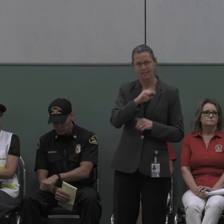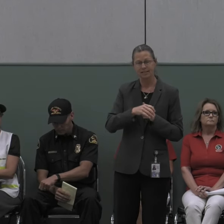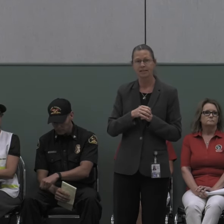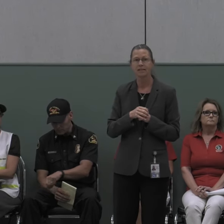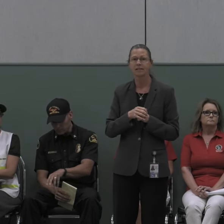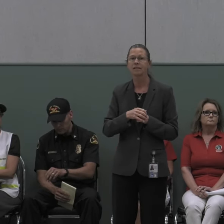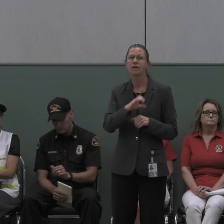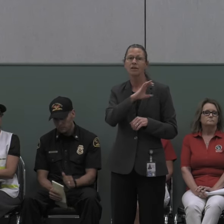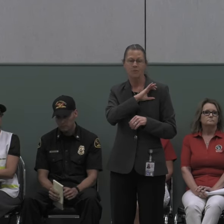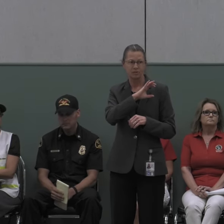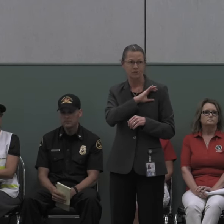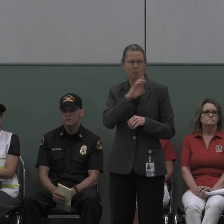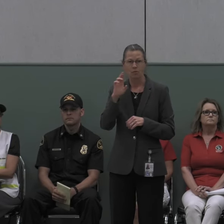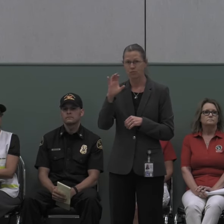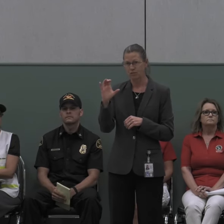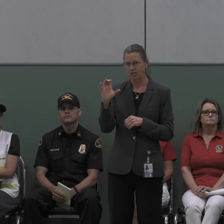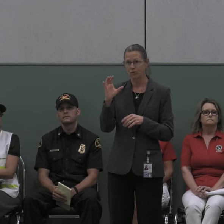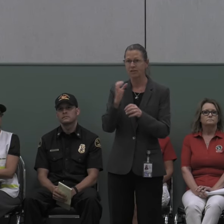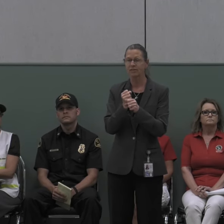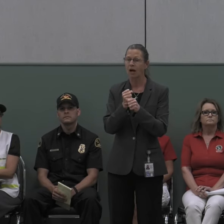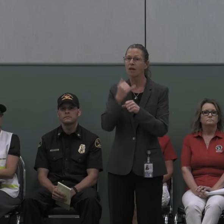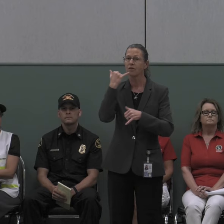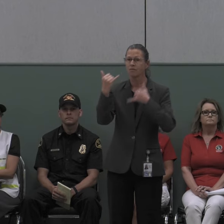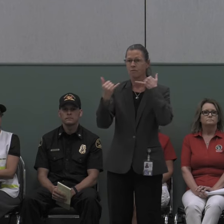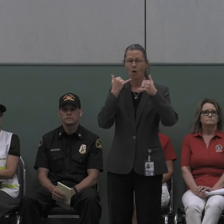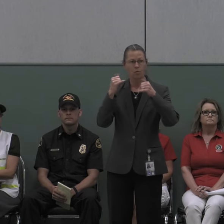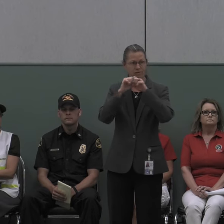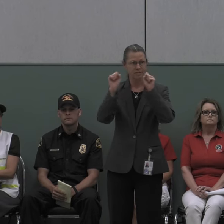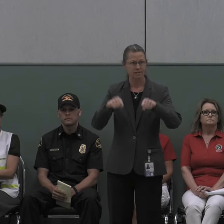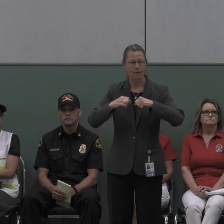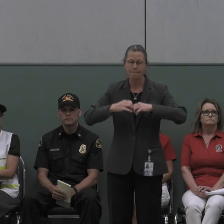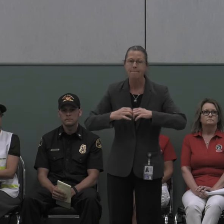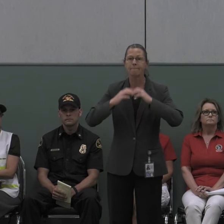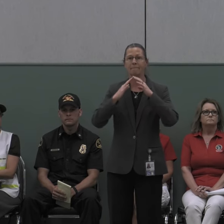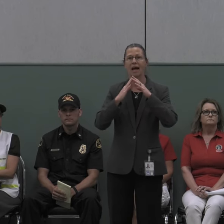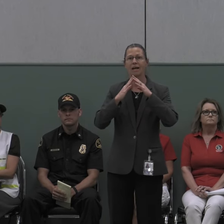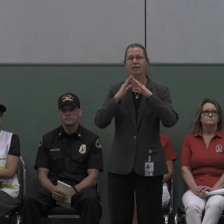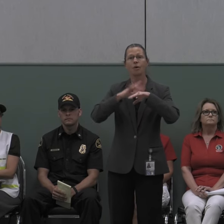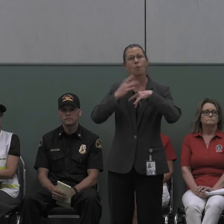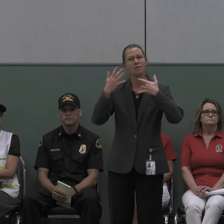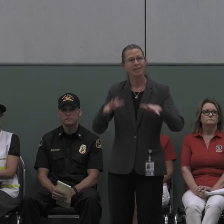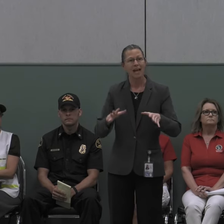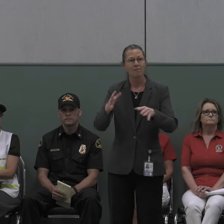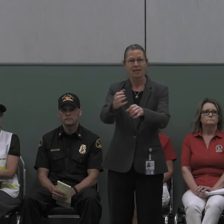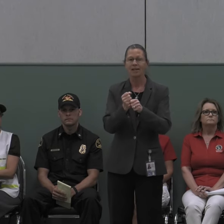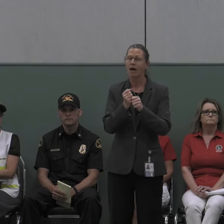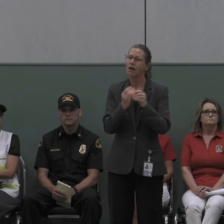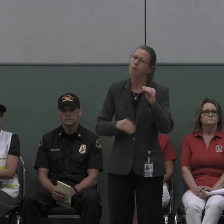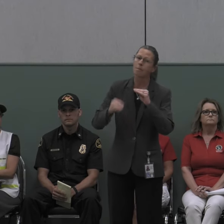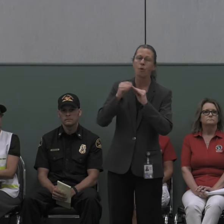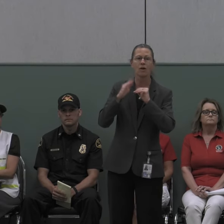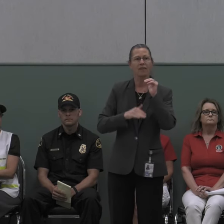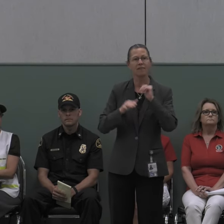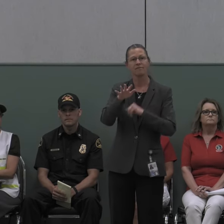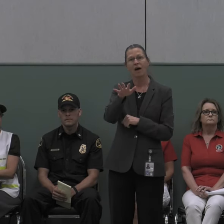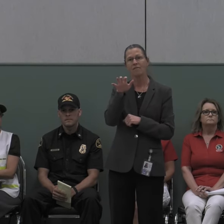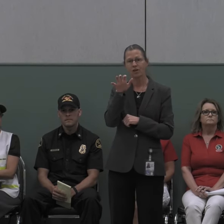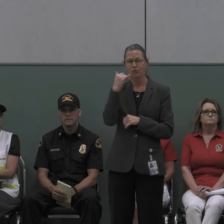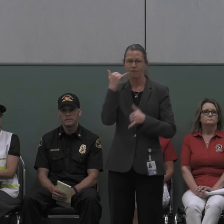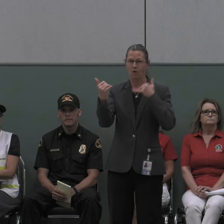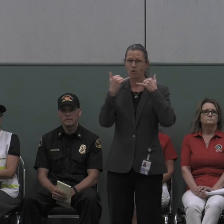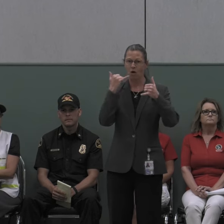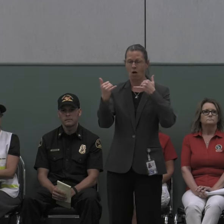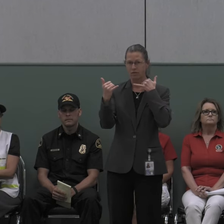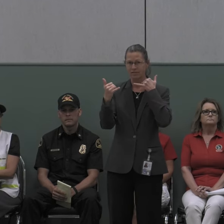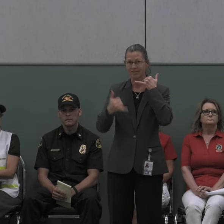their system back up. Once they received their system back up, they received over 500 calls plus till this